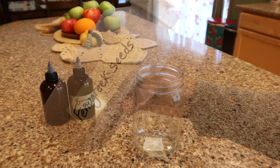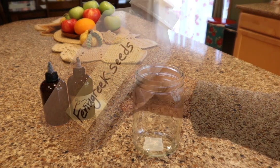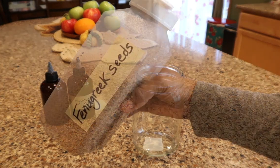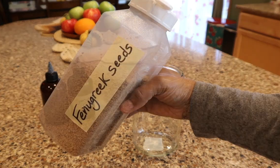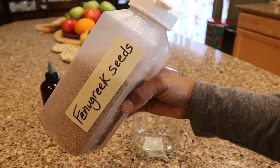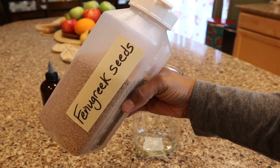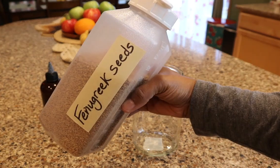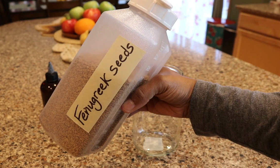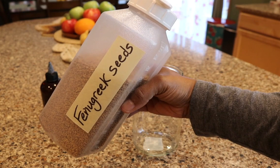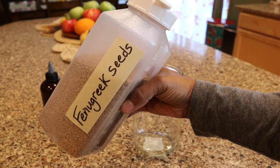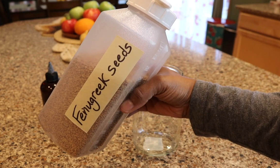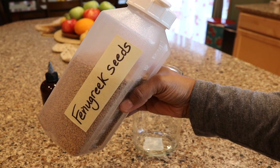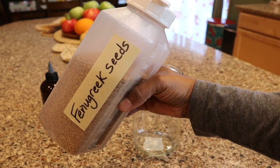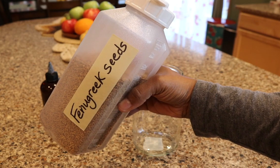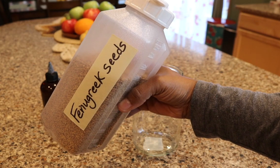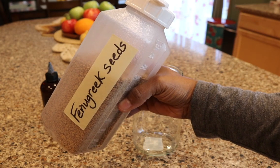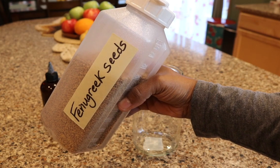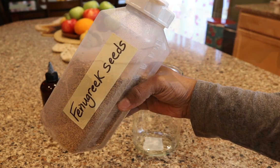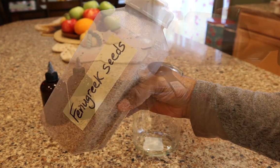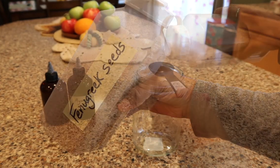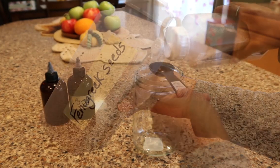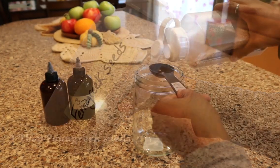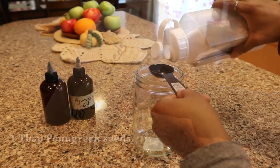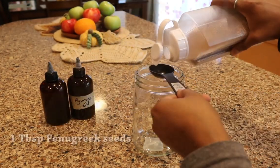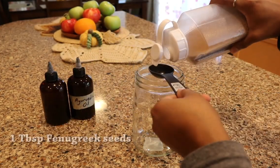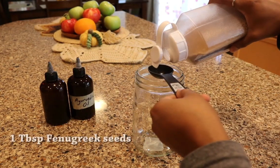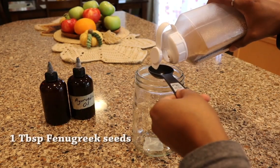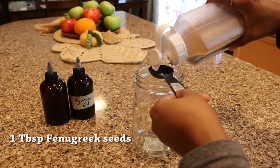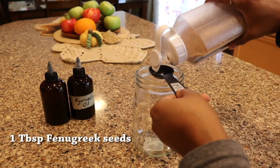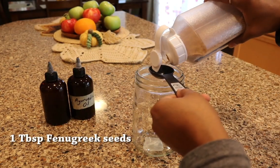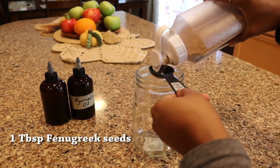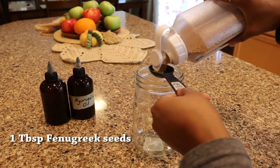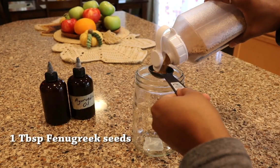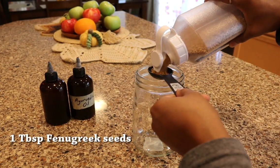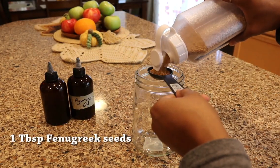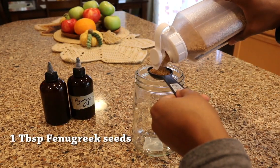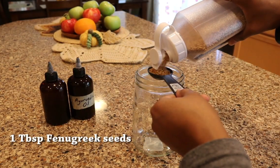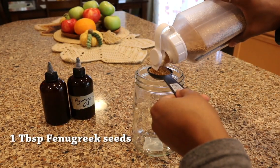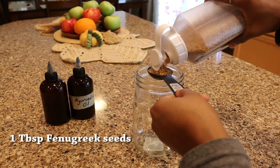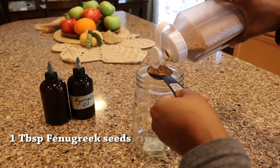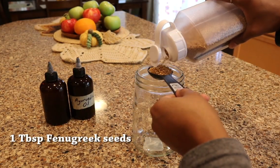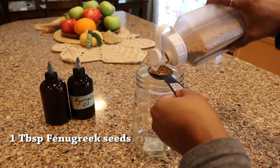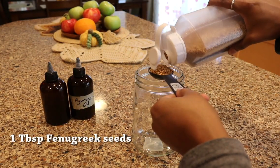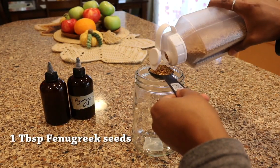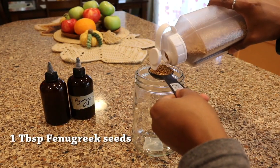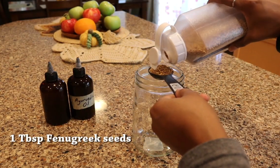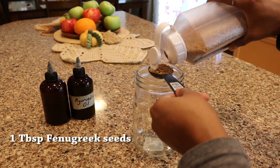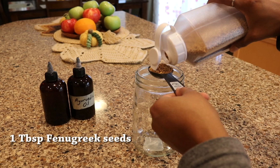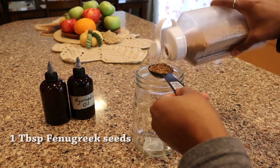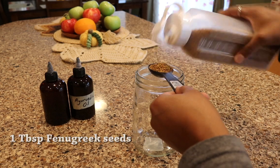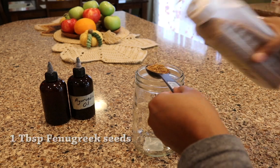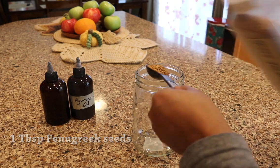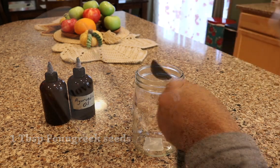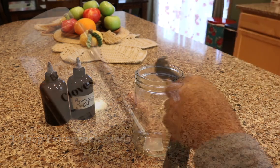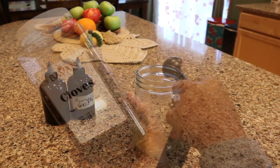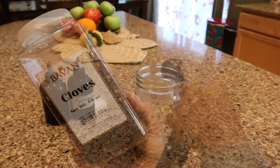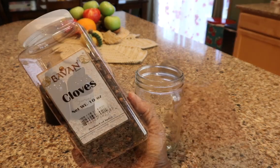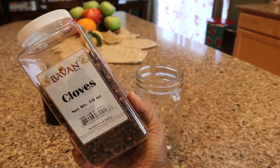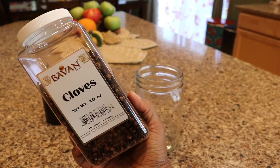new batch of my oils. So I'll show you all of the ingredients I use. I'm going to be adding lots of different powders and dried